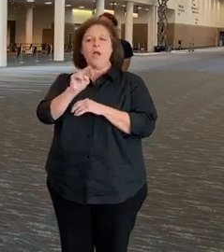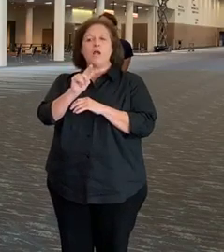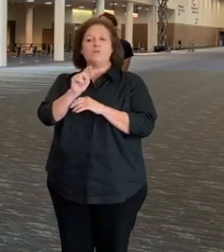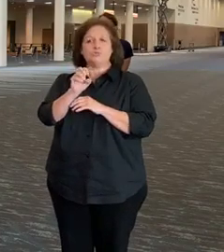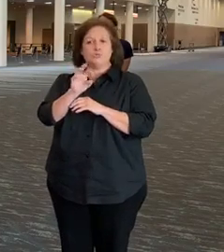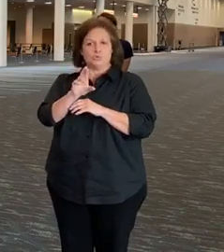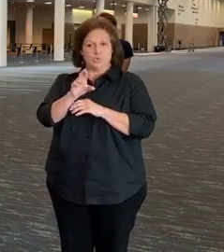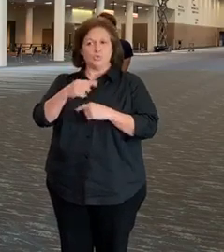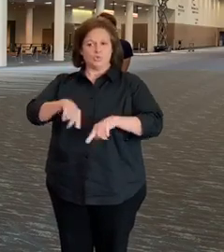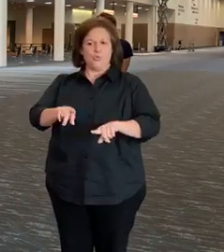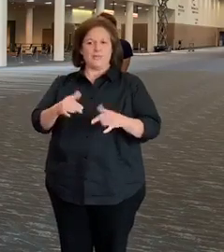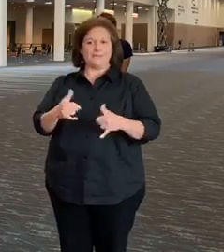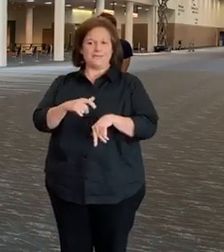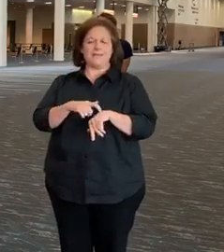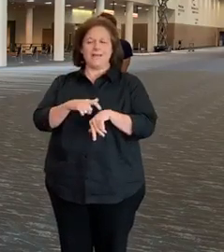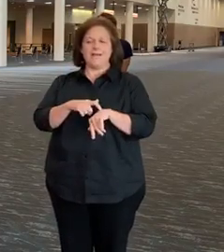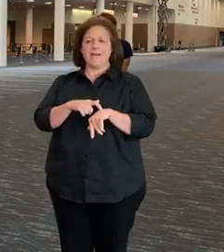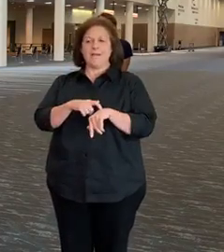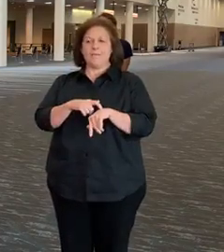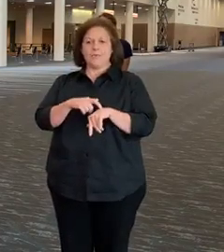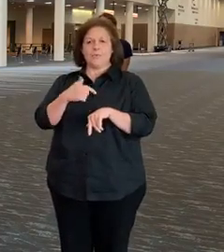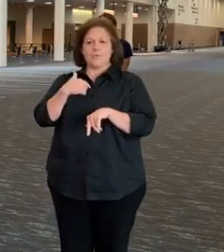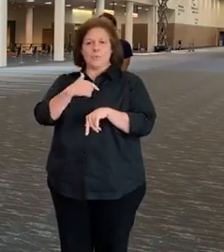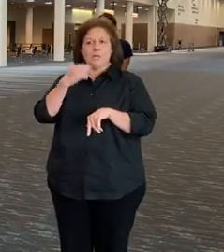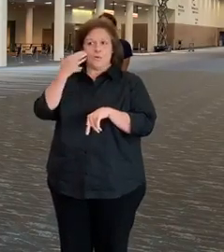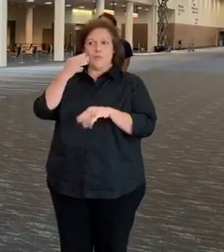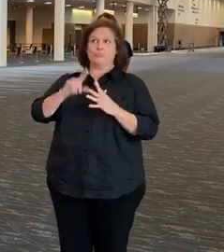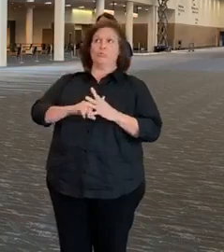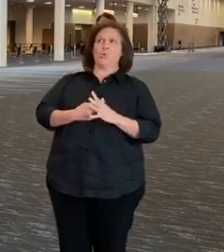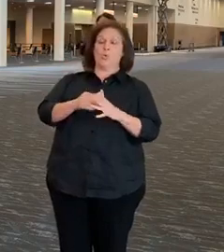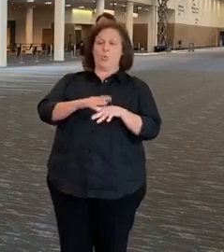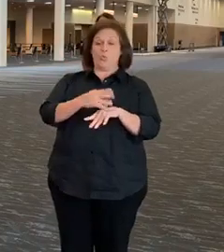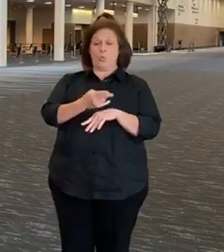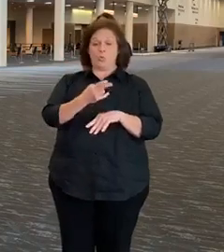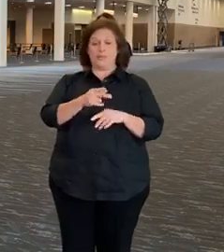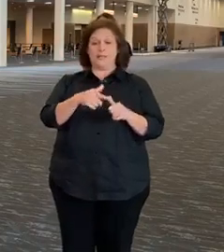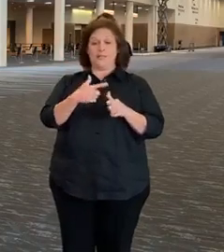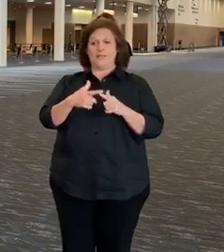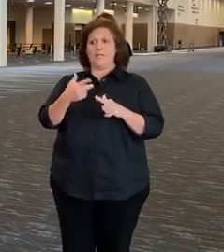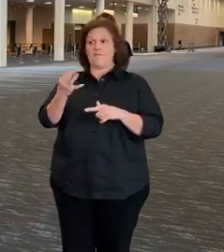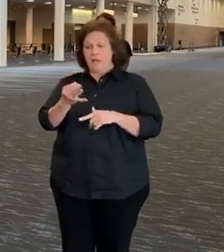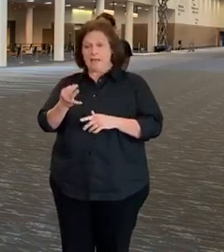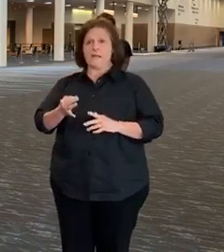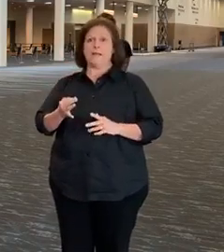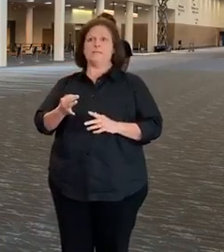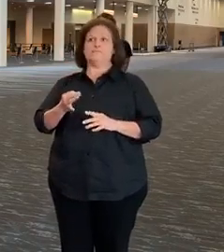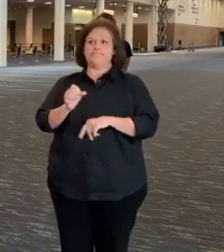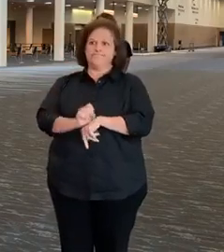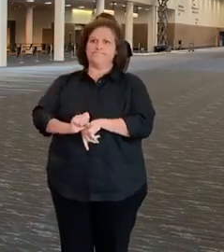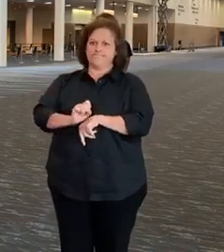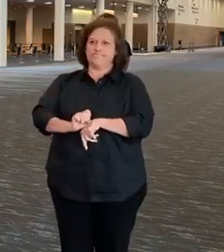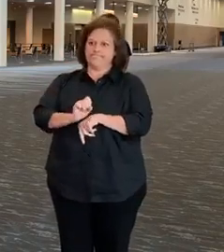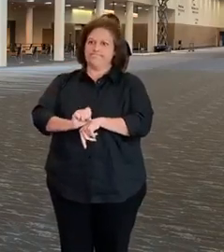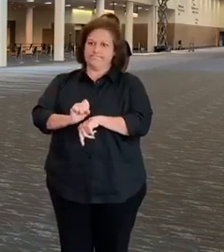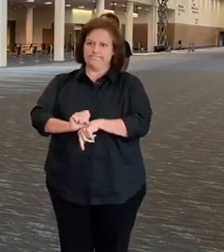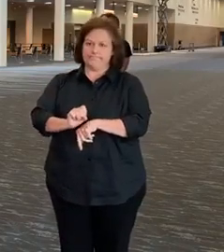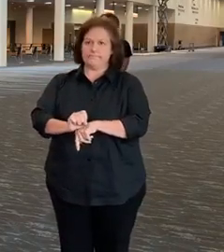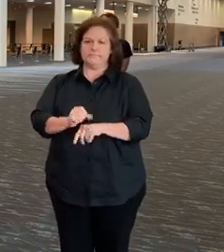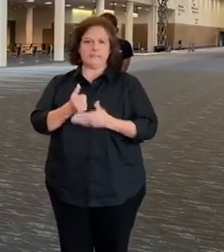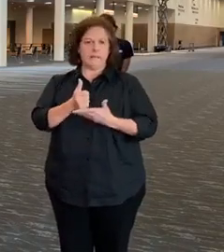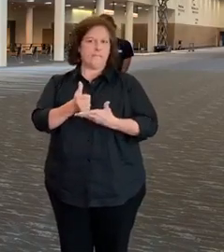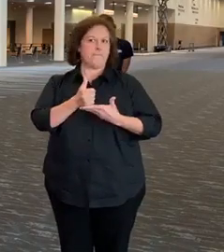whole epidemic, really that started, we know, Thursday, but on Friday, hitting the ground here in the city of New Orleans with